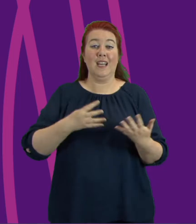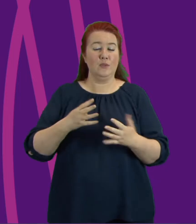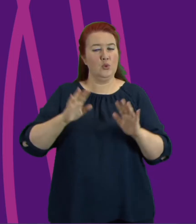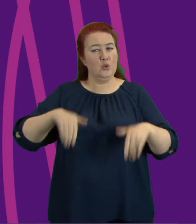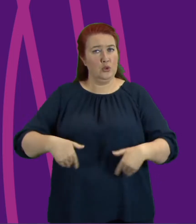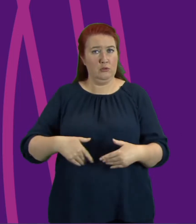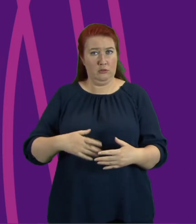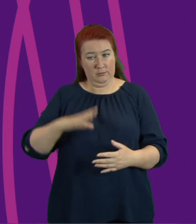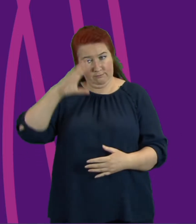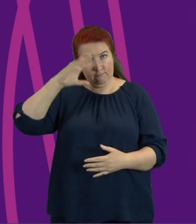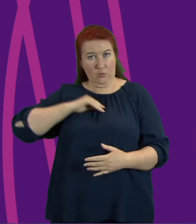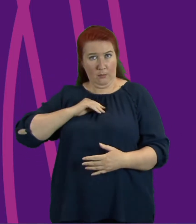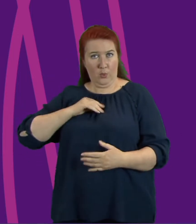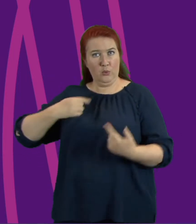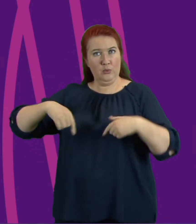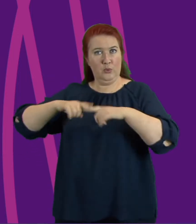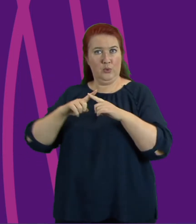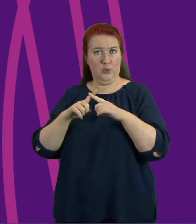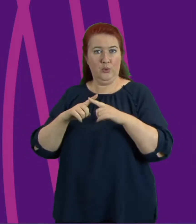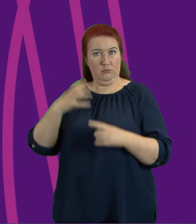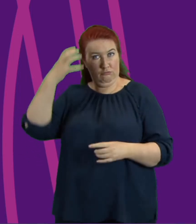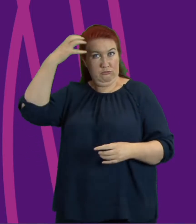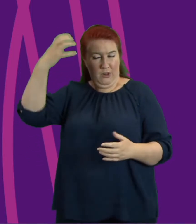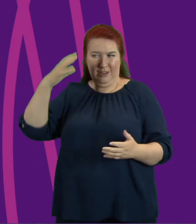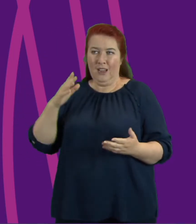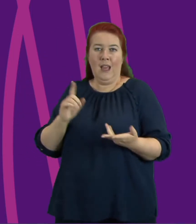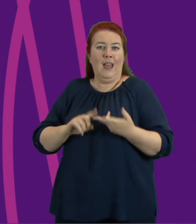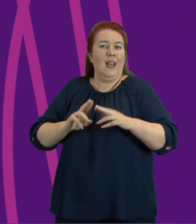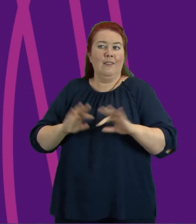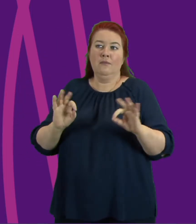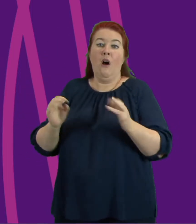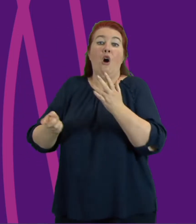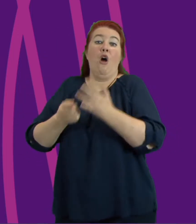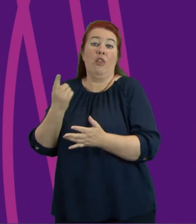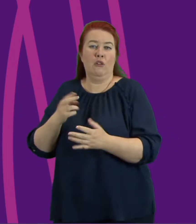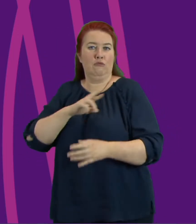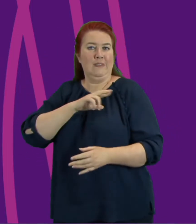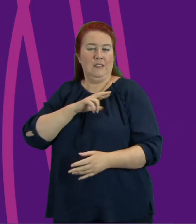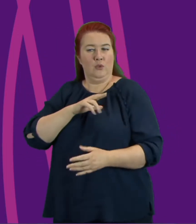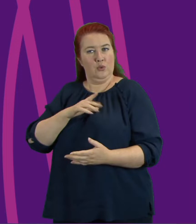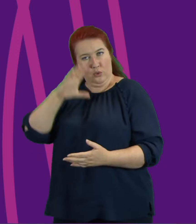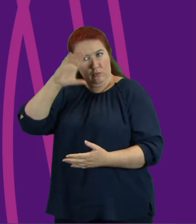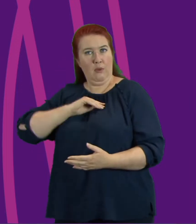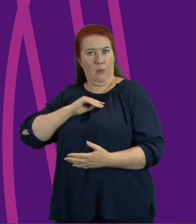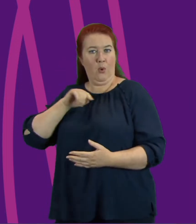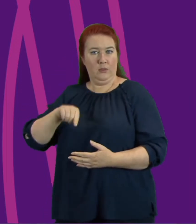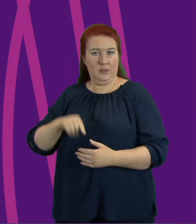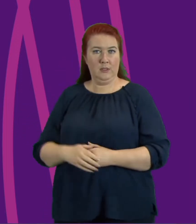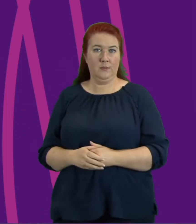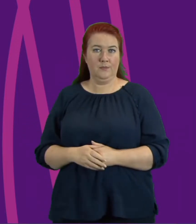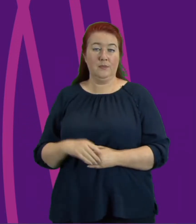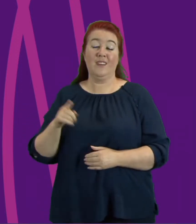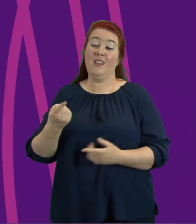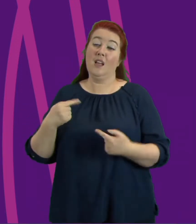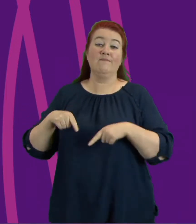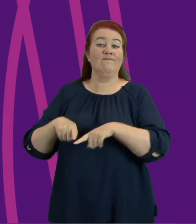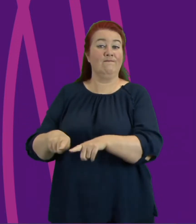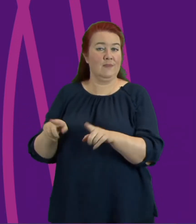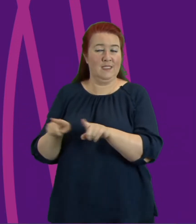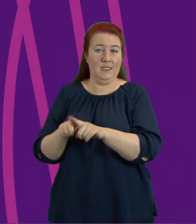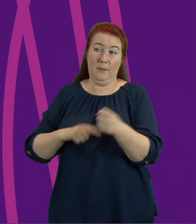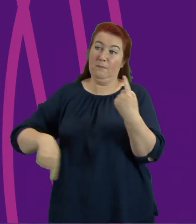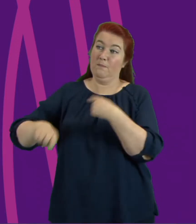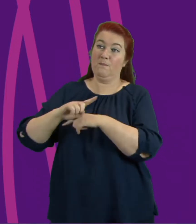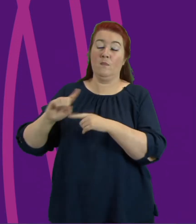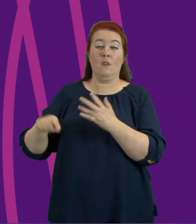unless there is some other substantive reason for reporting the death. That direction was consistent with the approach which has been taken in relation to